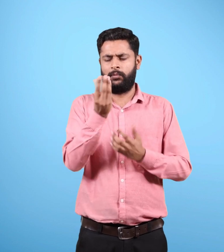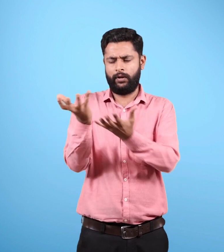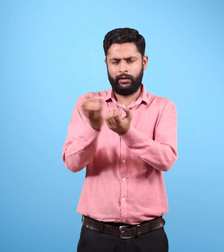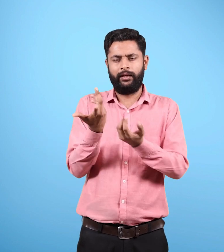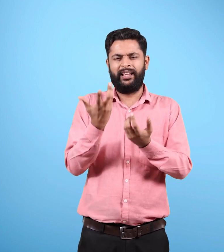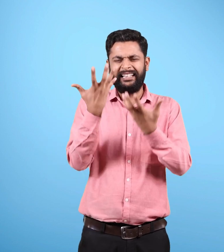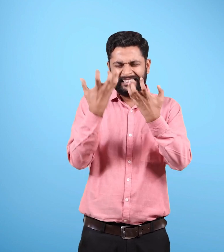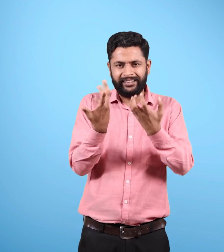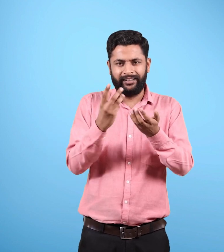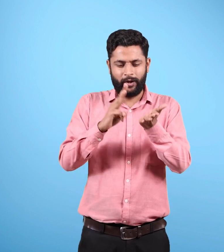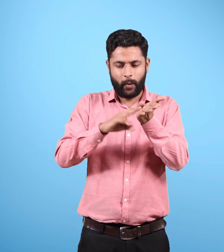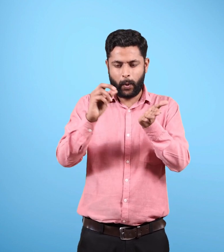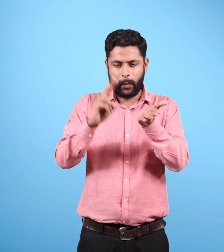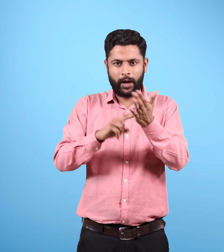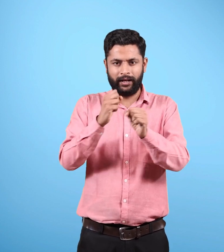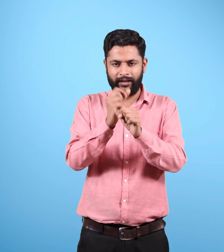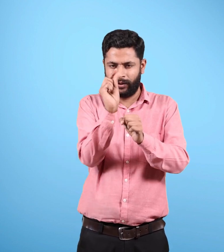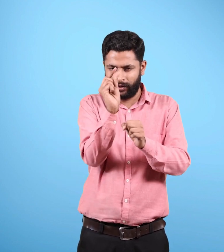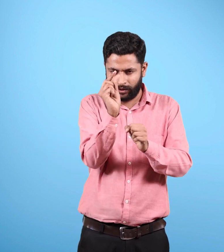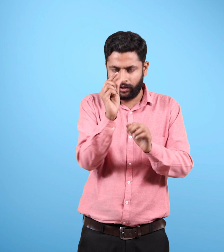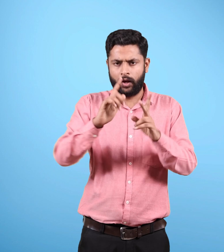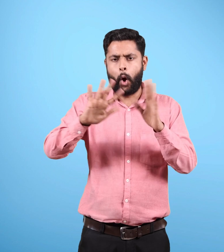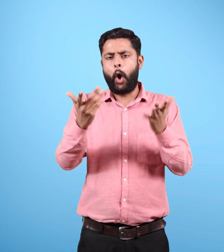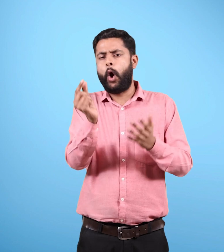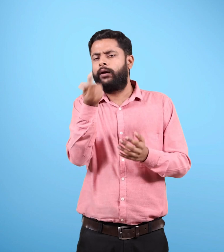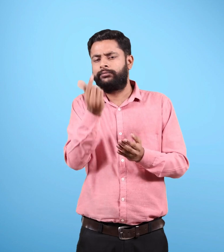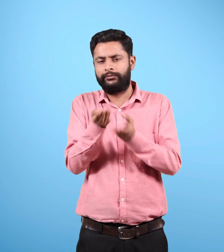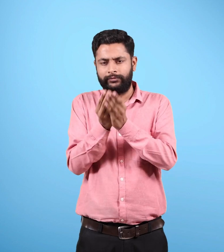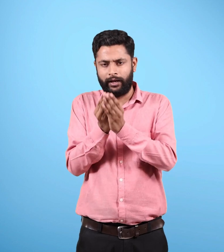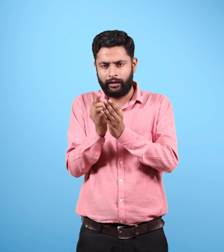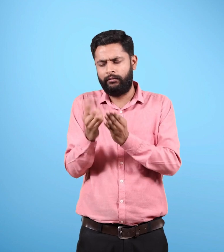Take some dry seeds of moong or chana.